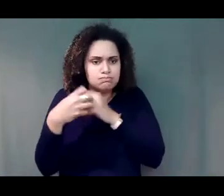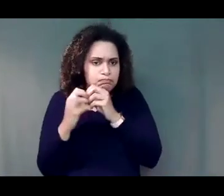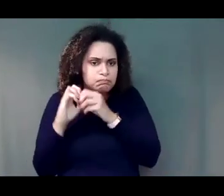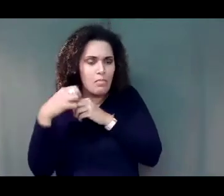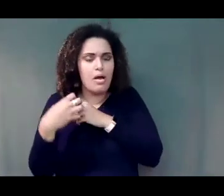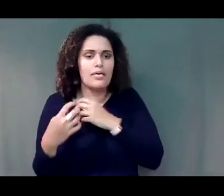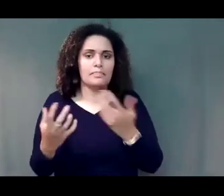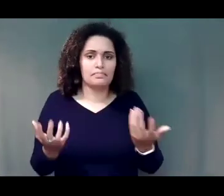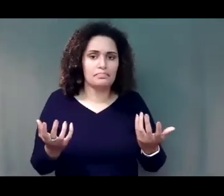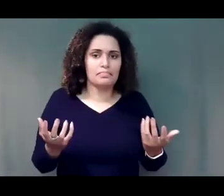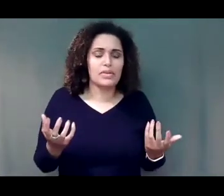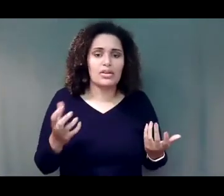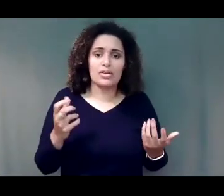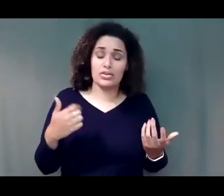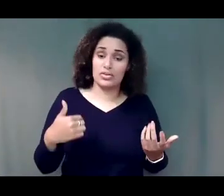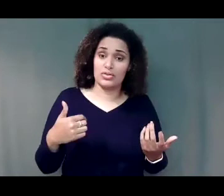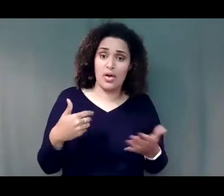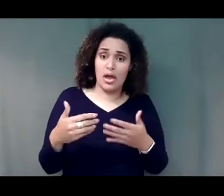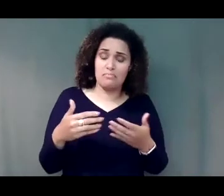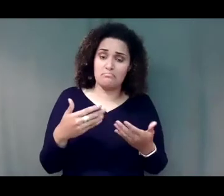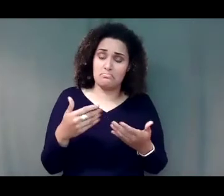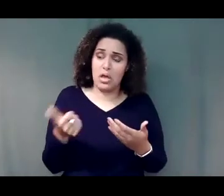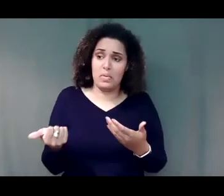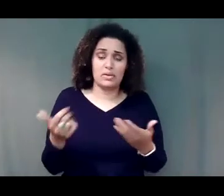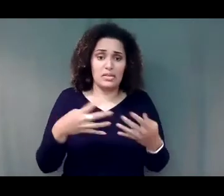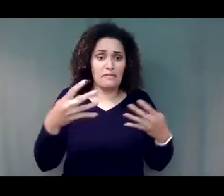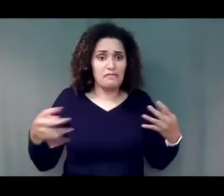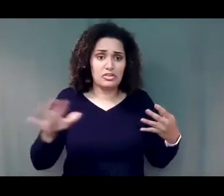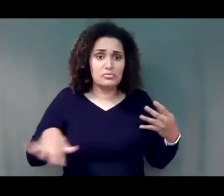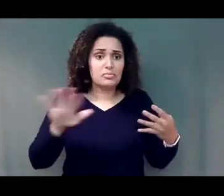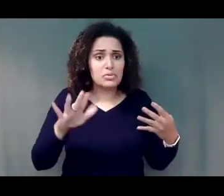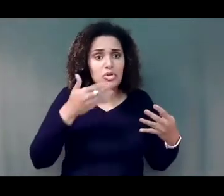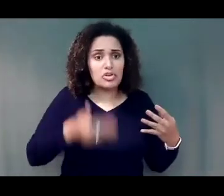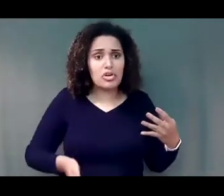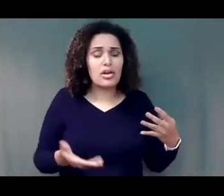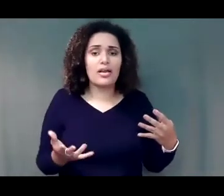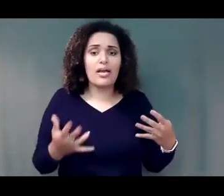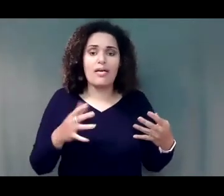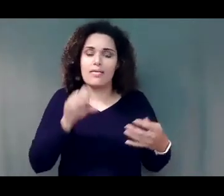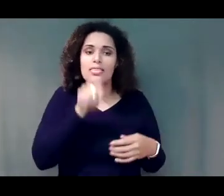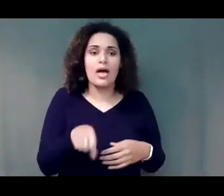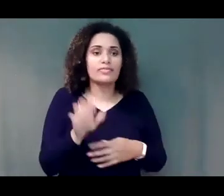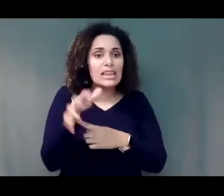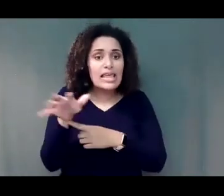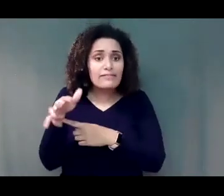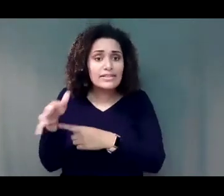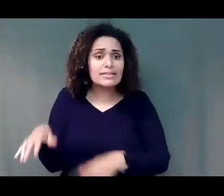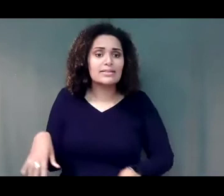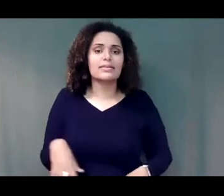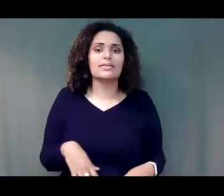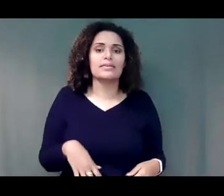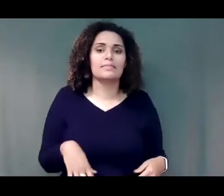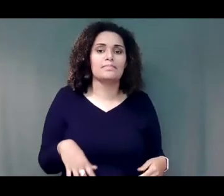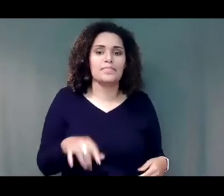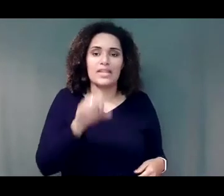So yeah, otherwise in the vineyard, it's pretty good. It does love leaves, and it does love, again,